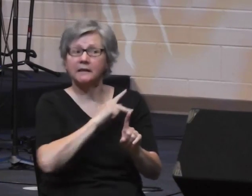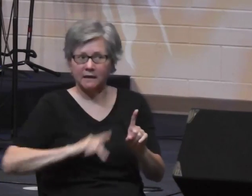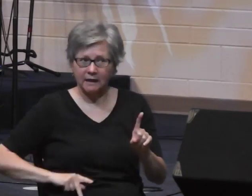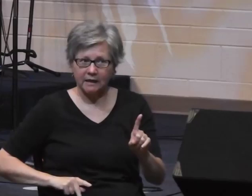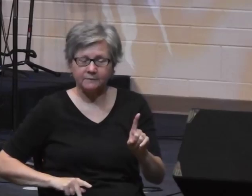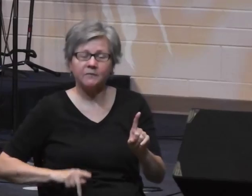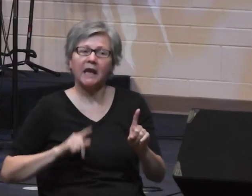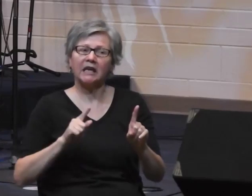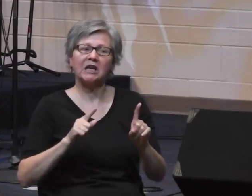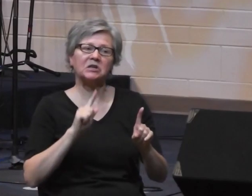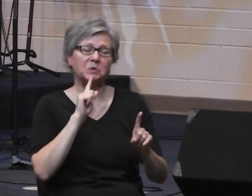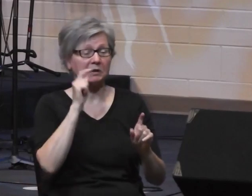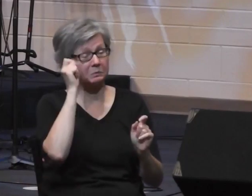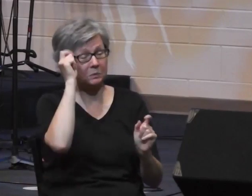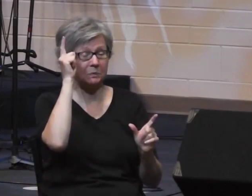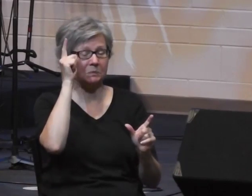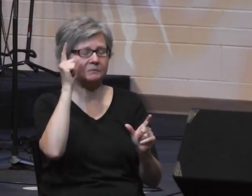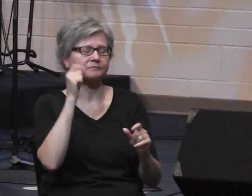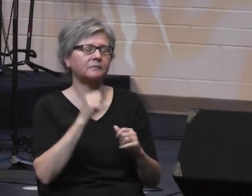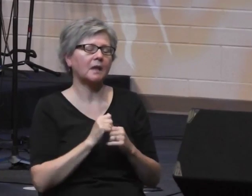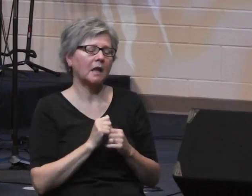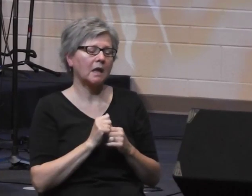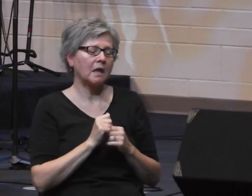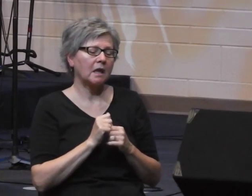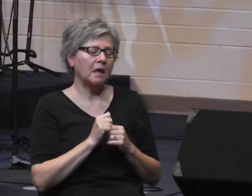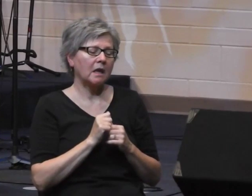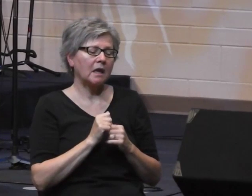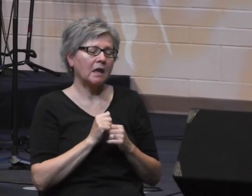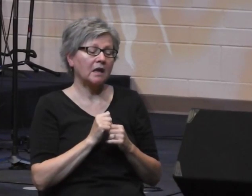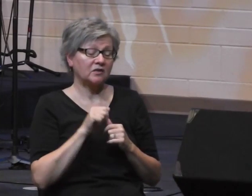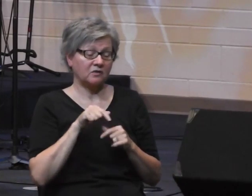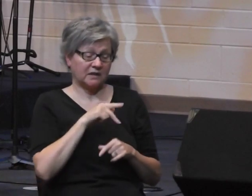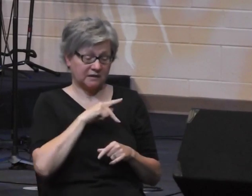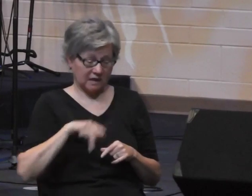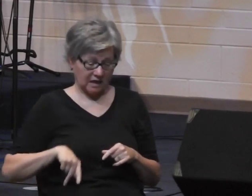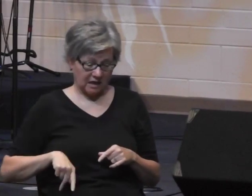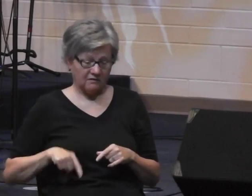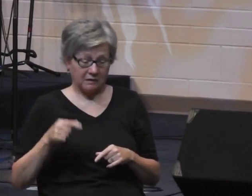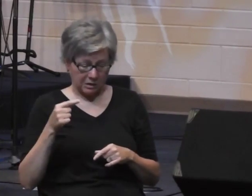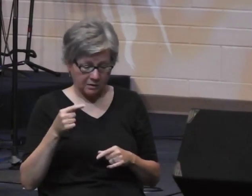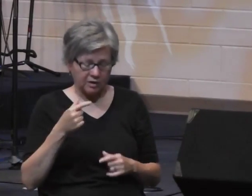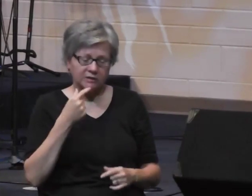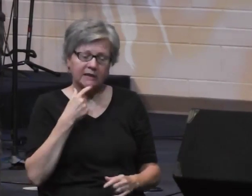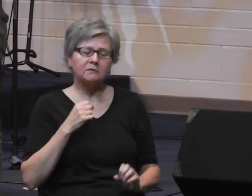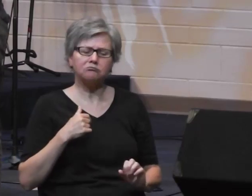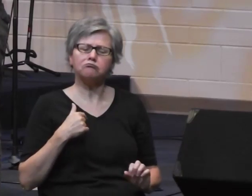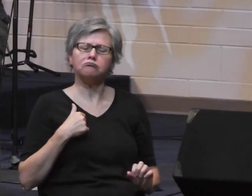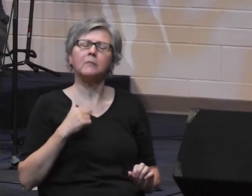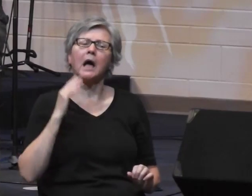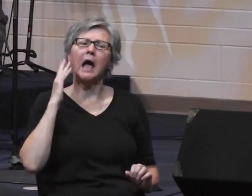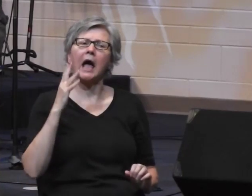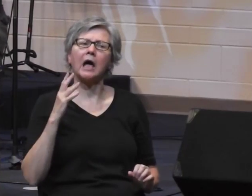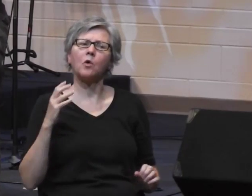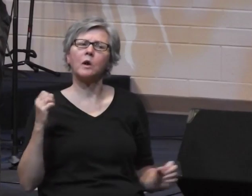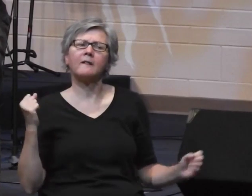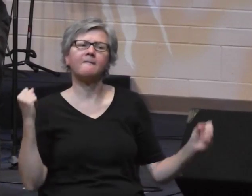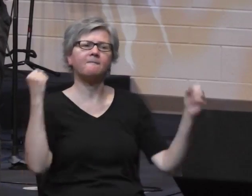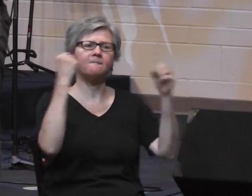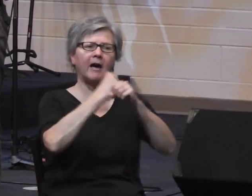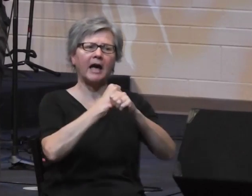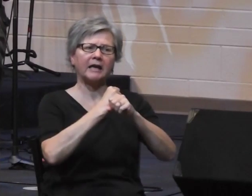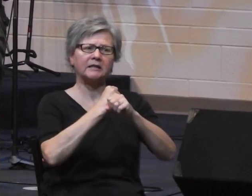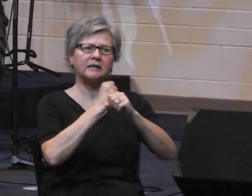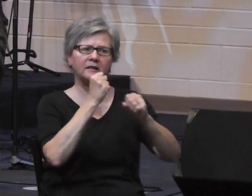he is over and over and over again. In his arrogance, Gilgamesh says, I'm going to go fight the beast